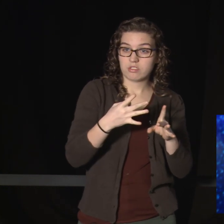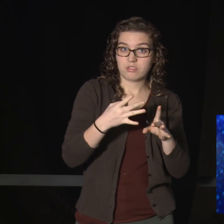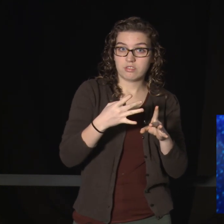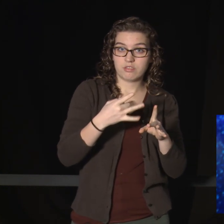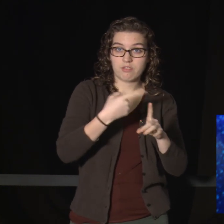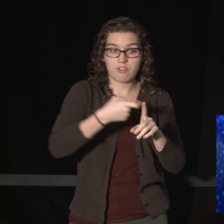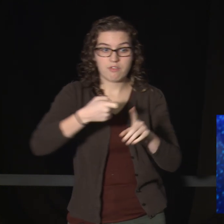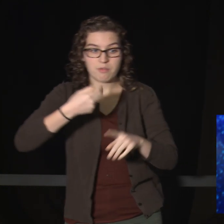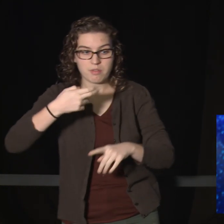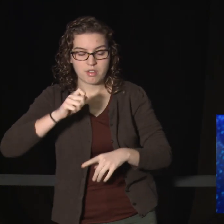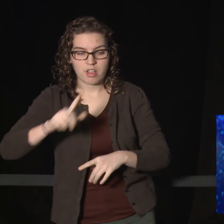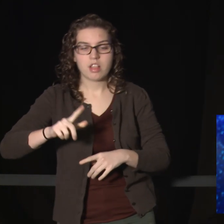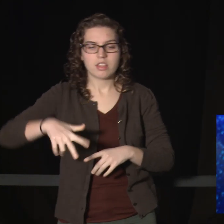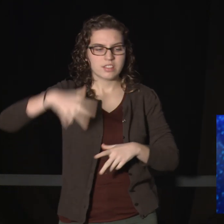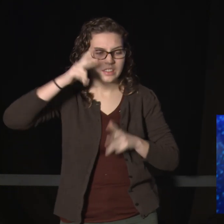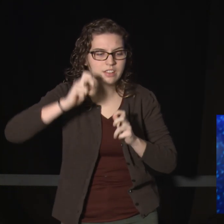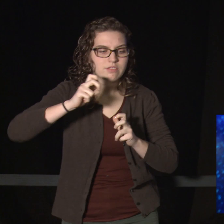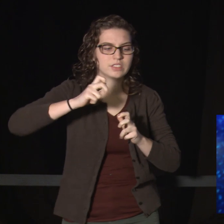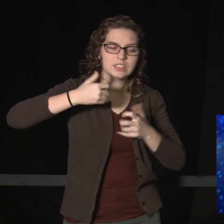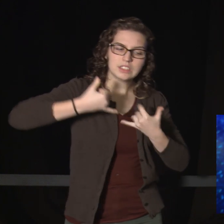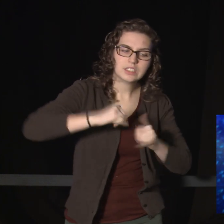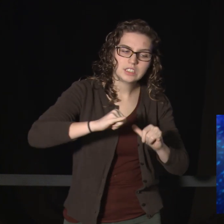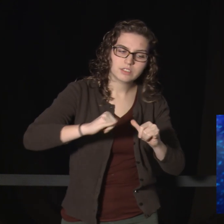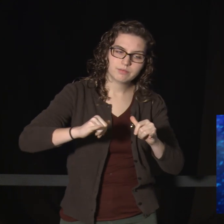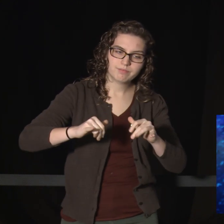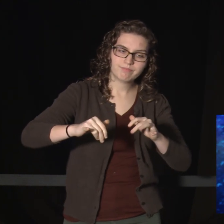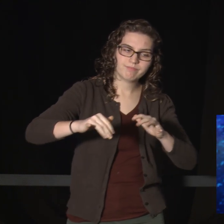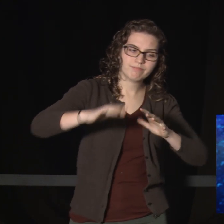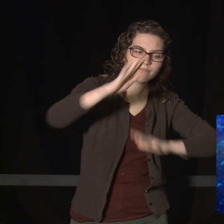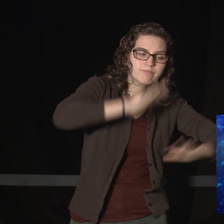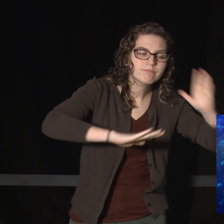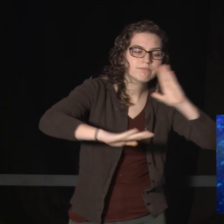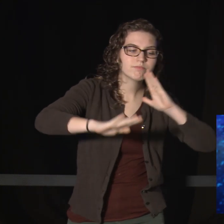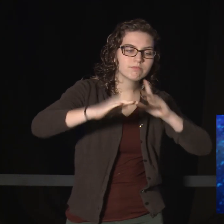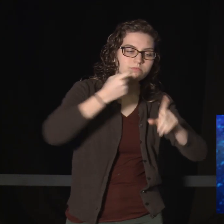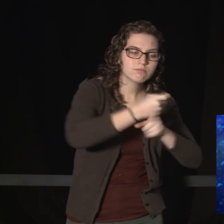The devil will still continue to wreak havoc in the church.